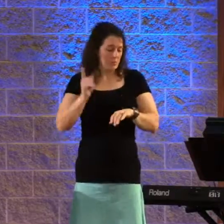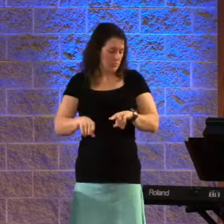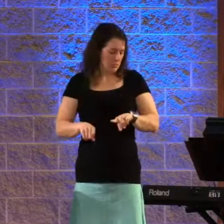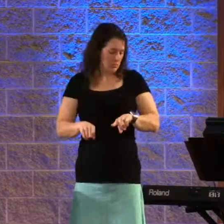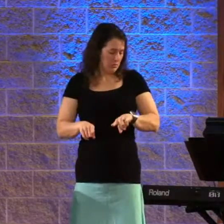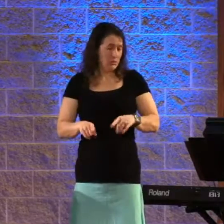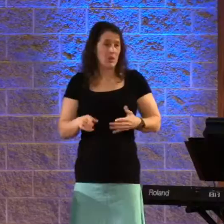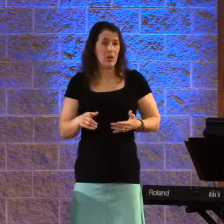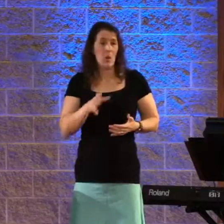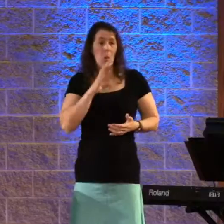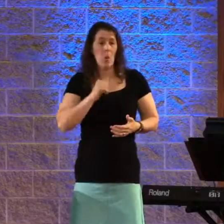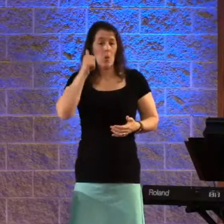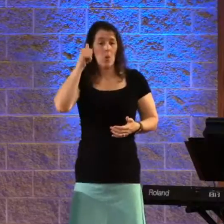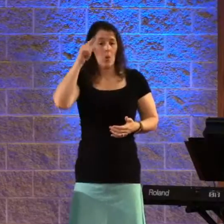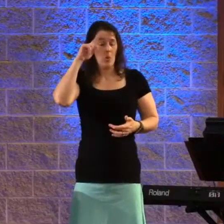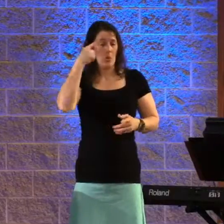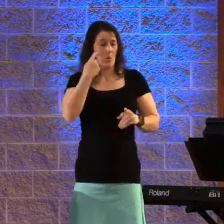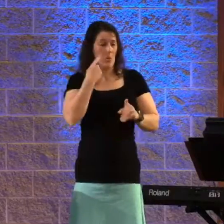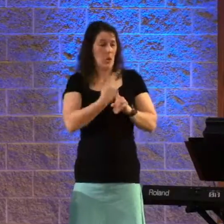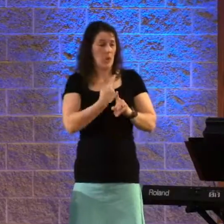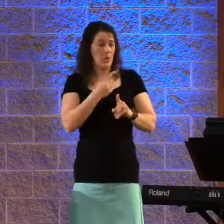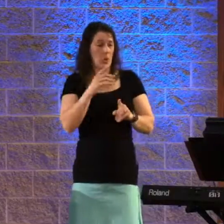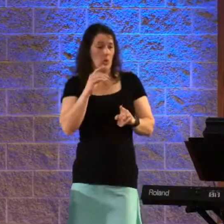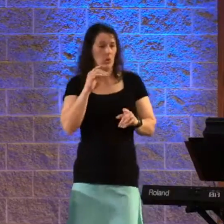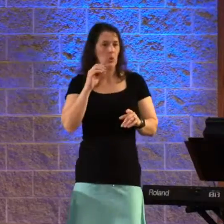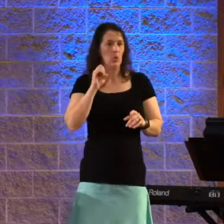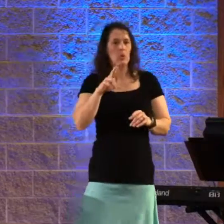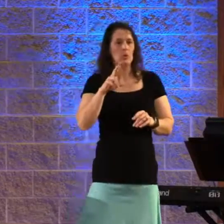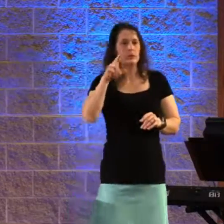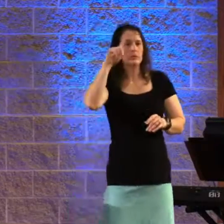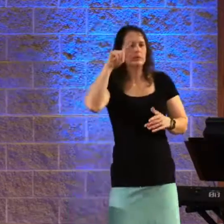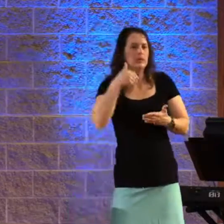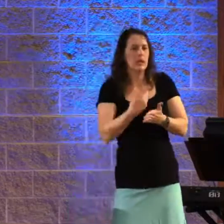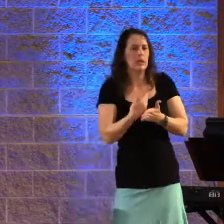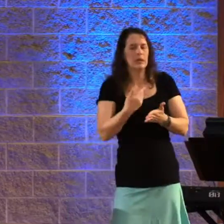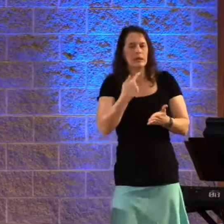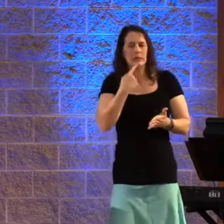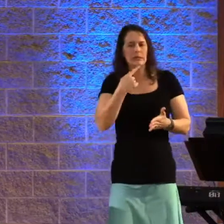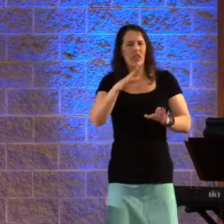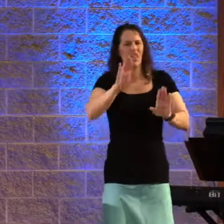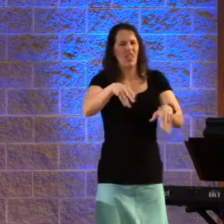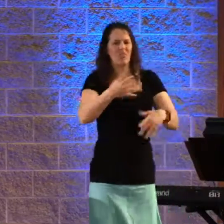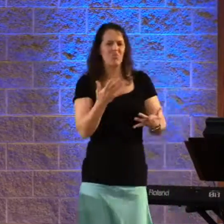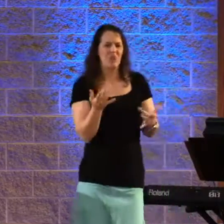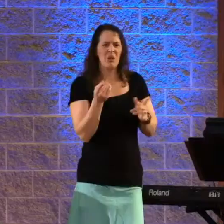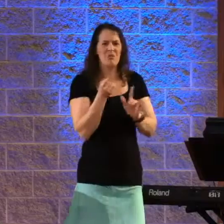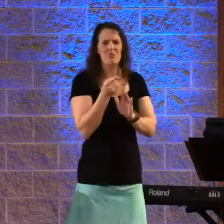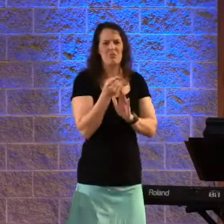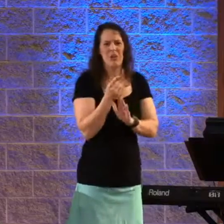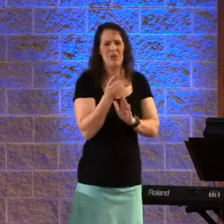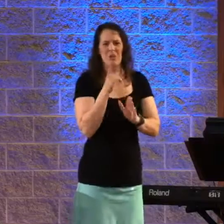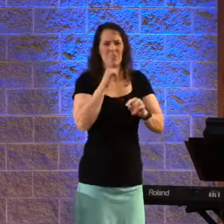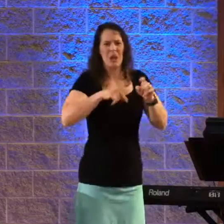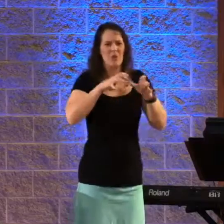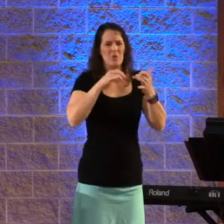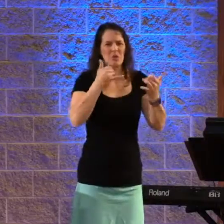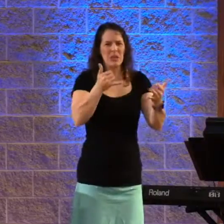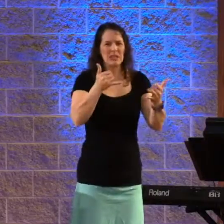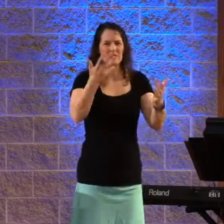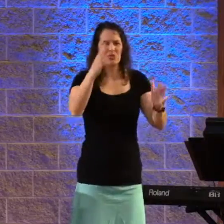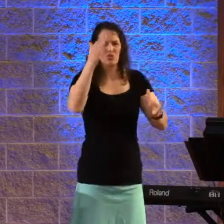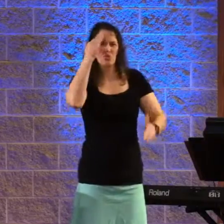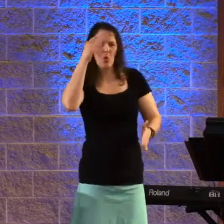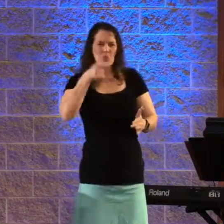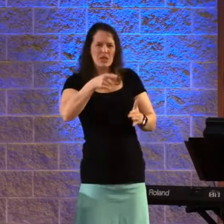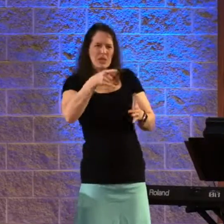older brother or a crotchety old son sitting in the pew who says, now, wait a minute, you can't do this. Don't you know